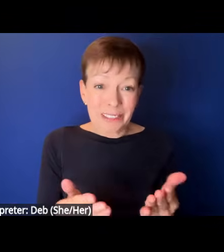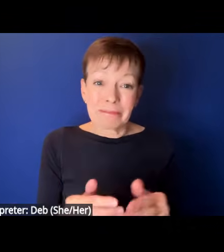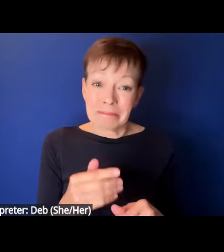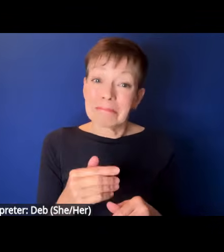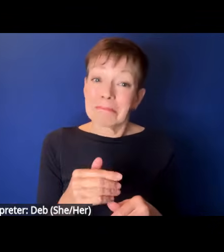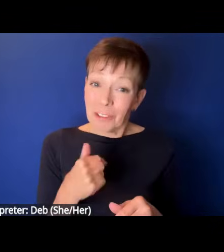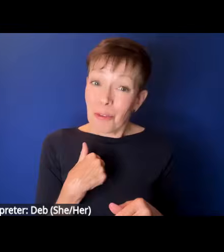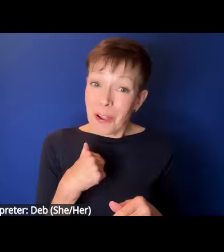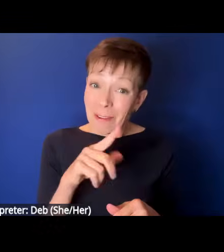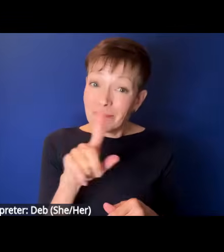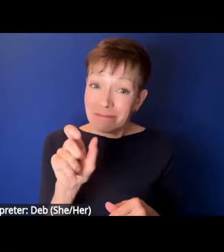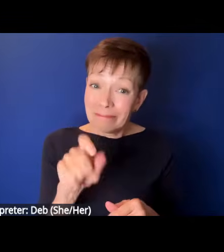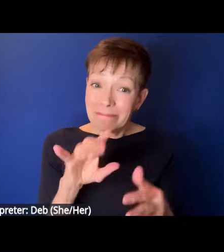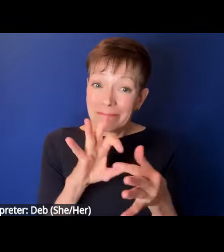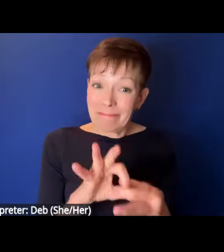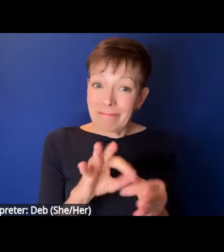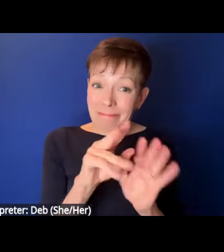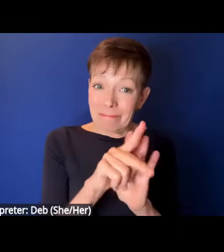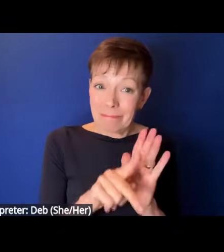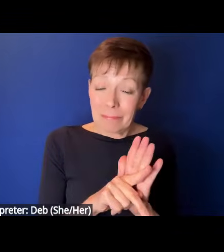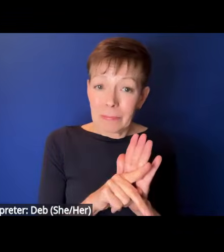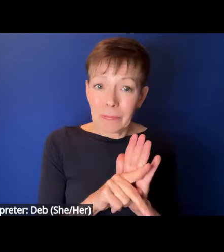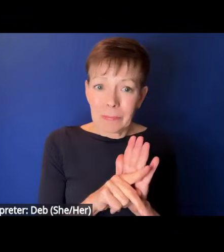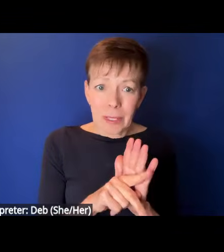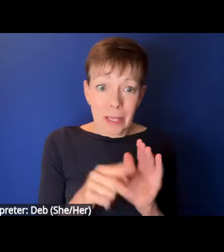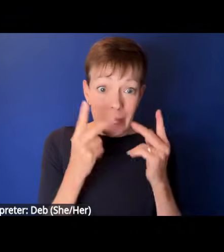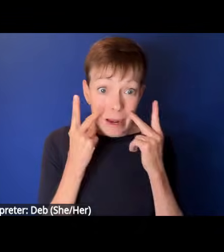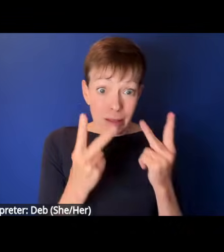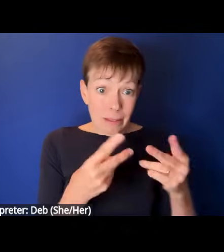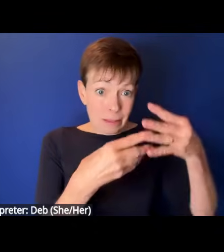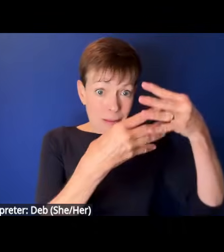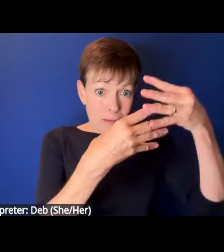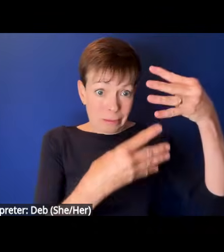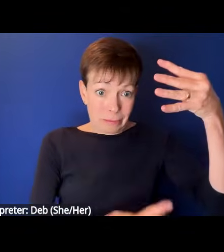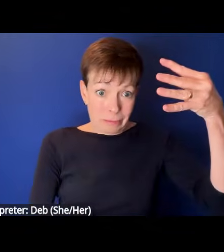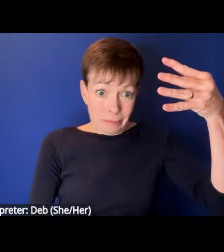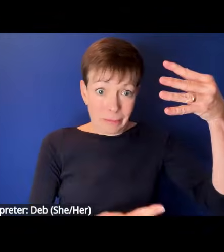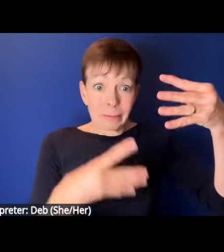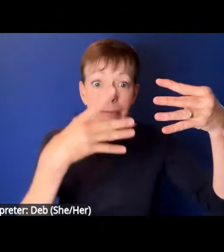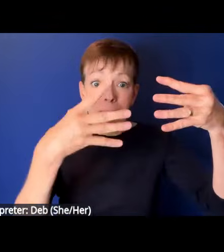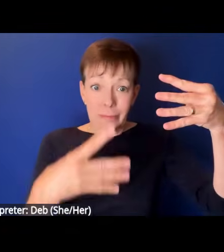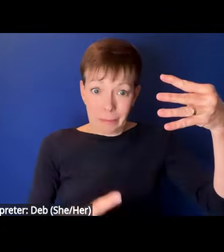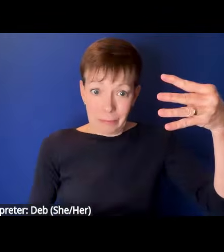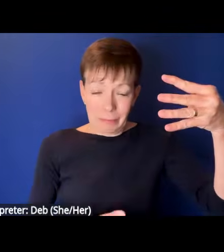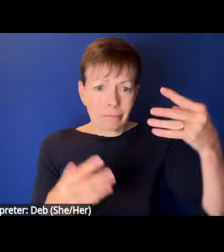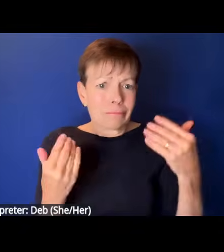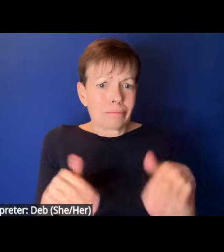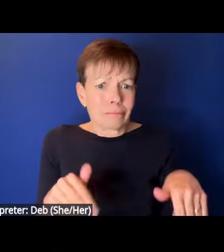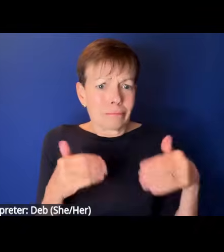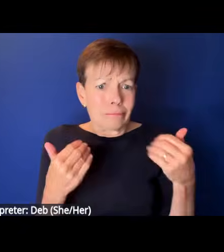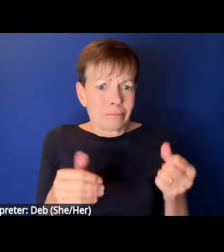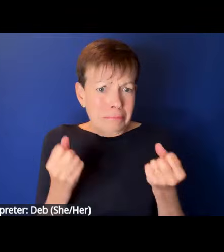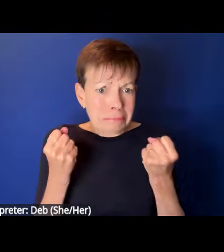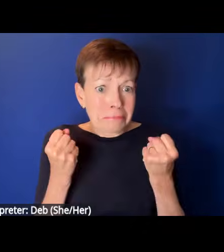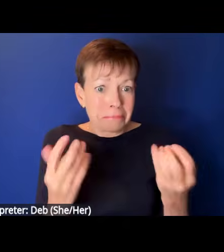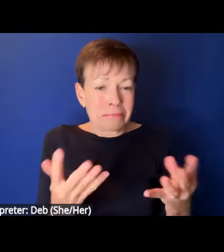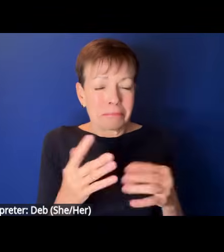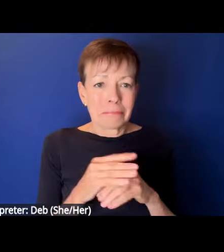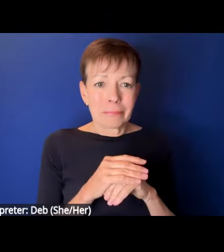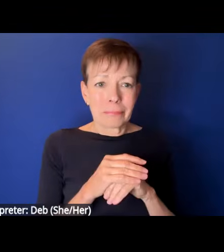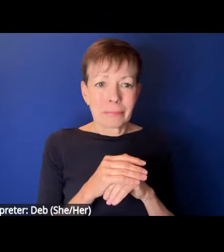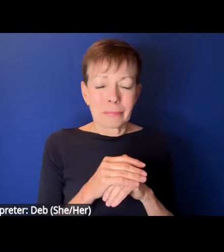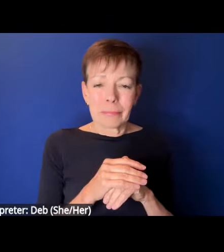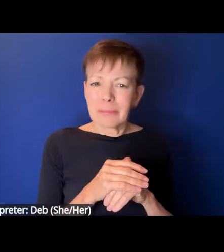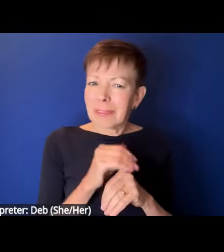policy. And when I see the list of them, it's striking to me that it was that many. I don't recall